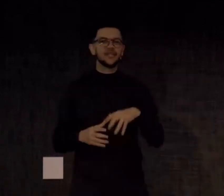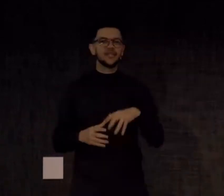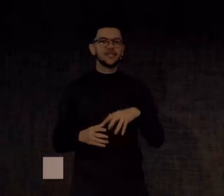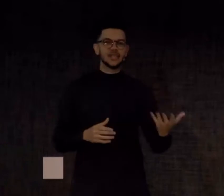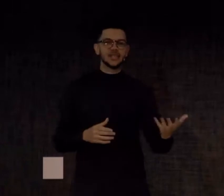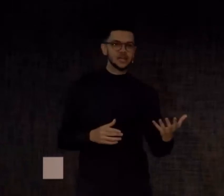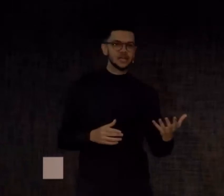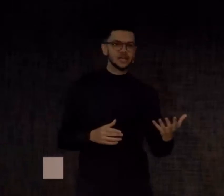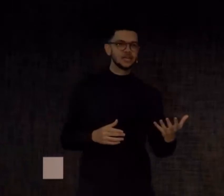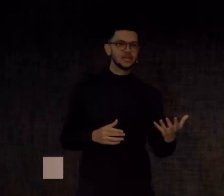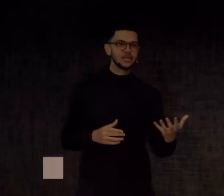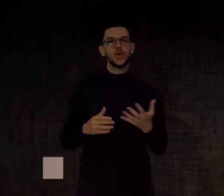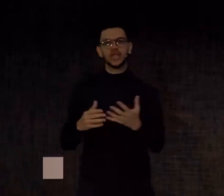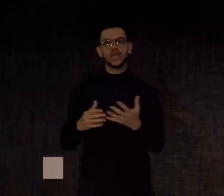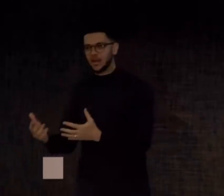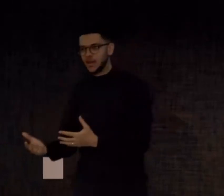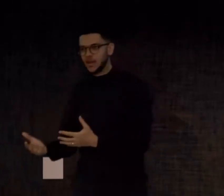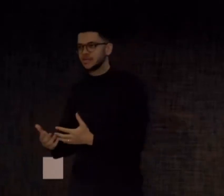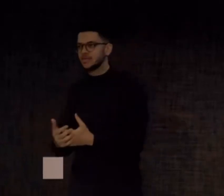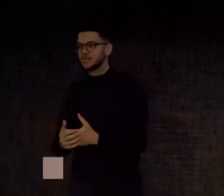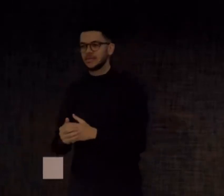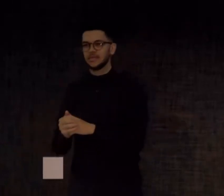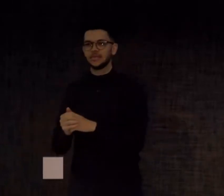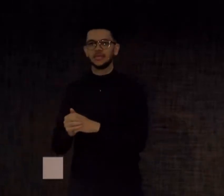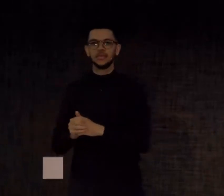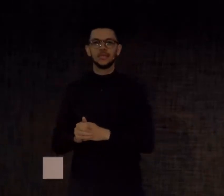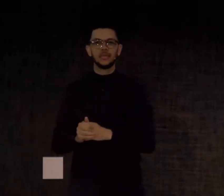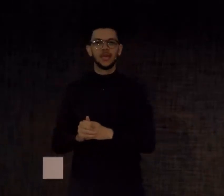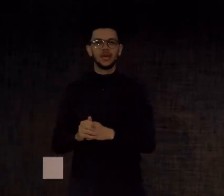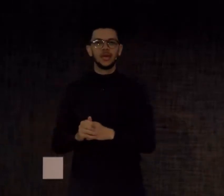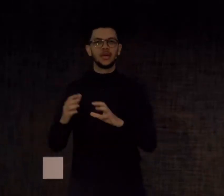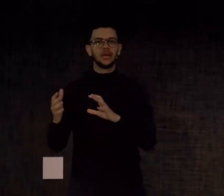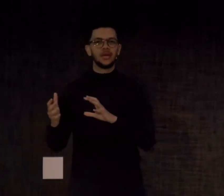It forgets not, nor does it learn.